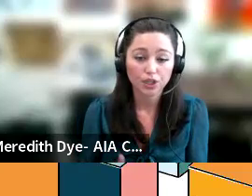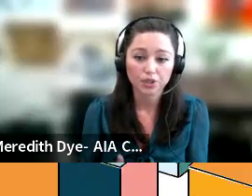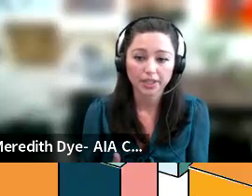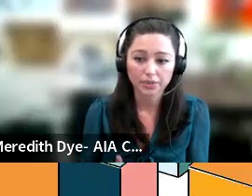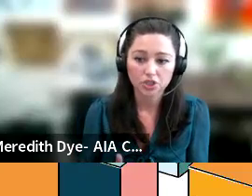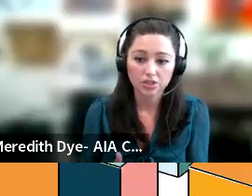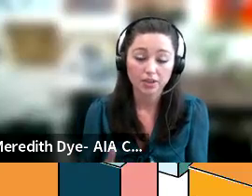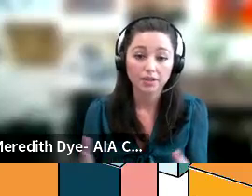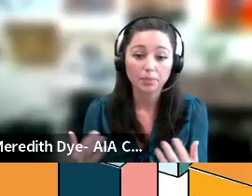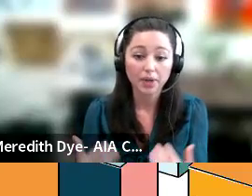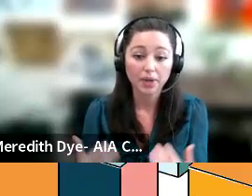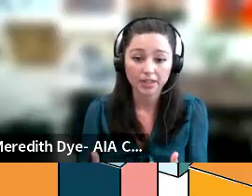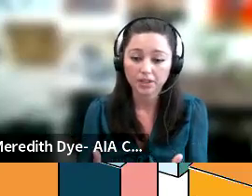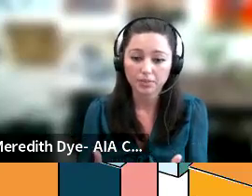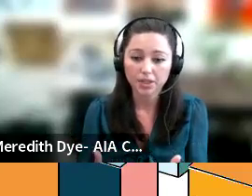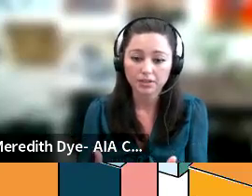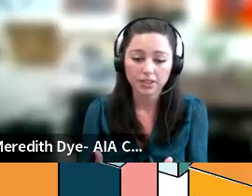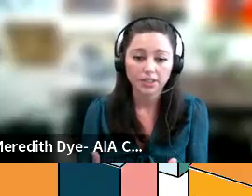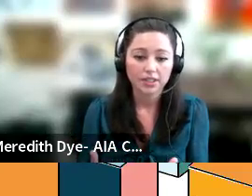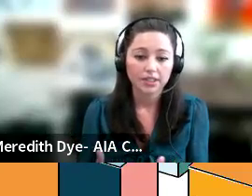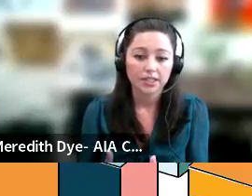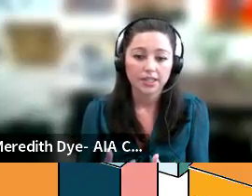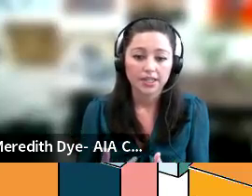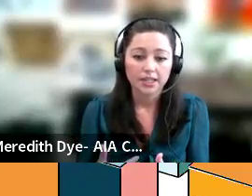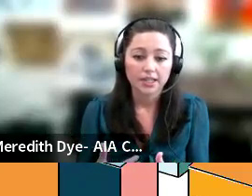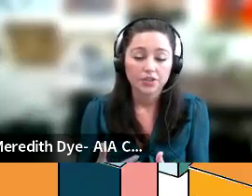not include artwork images within the body of the email.